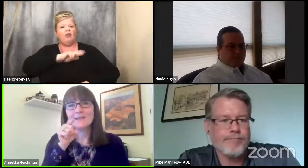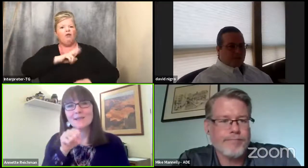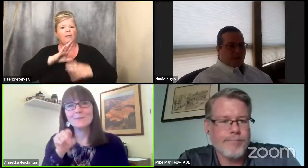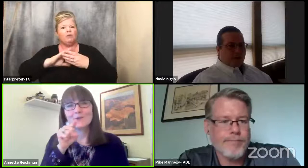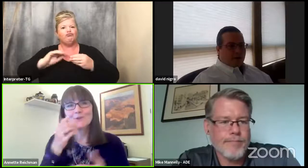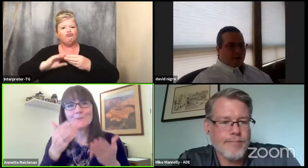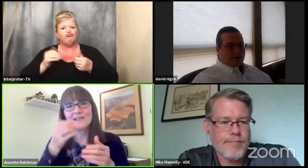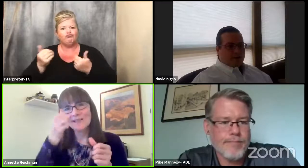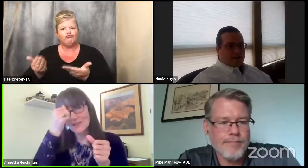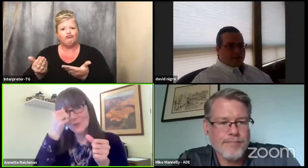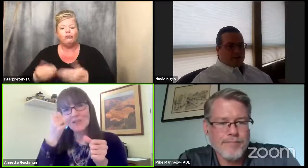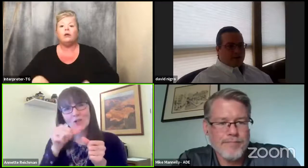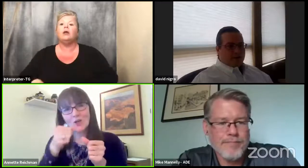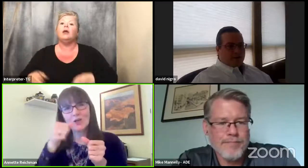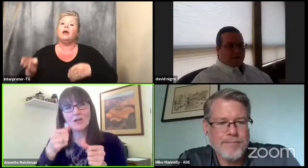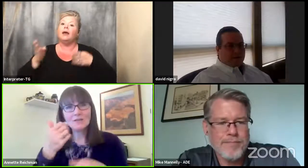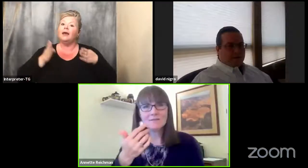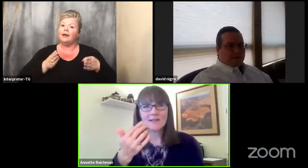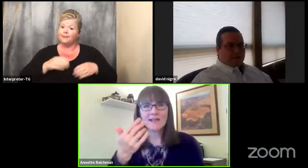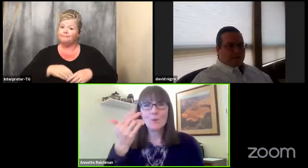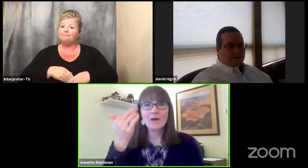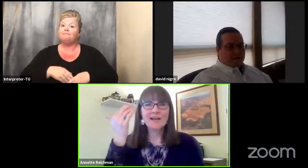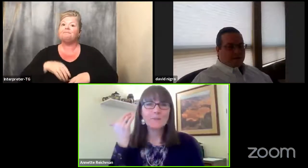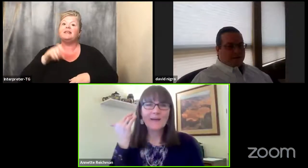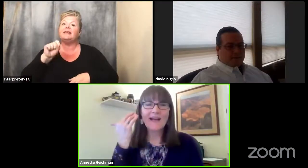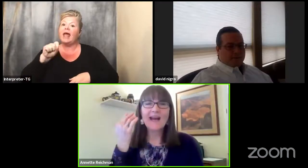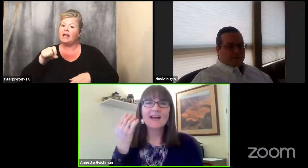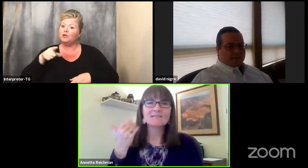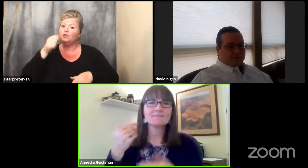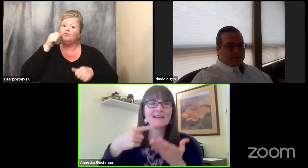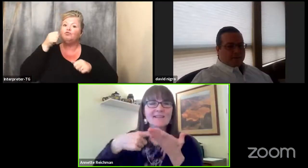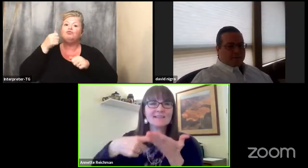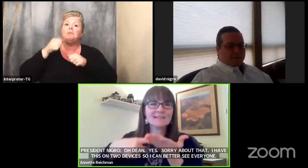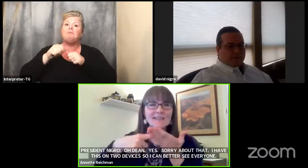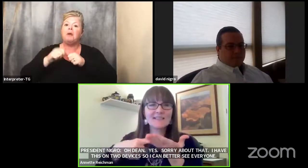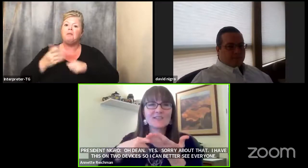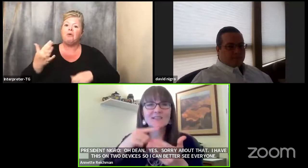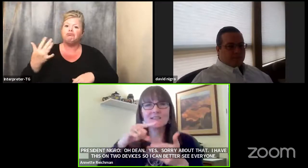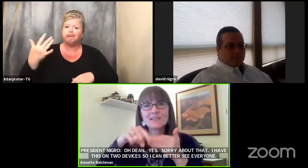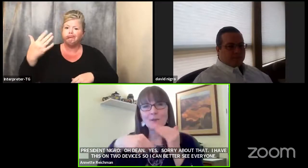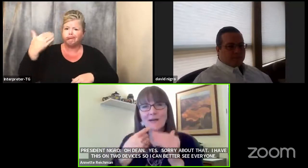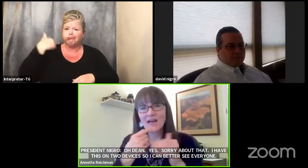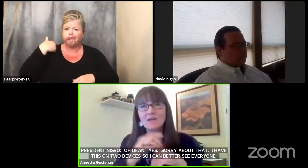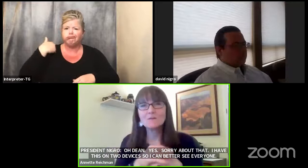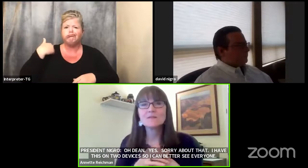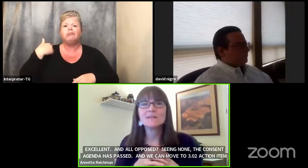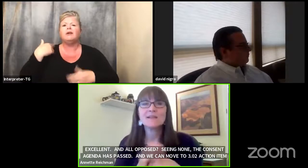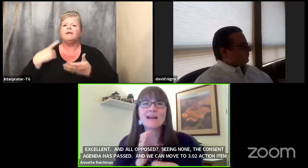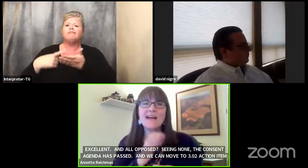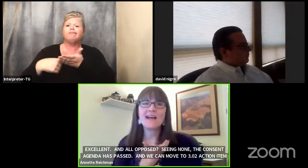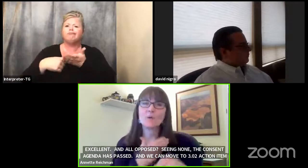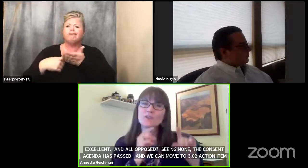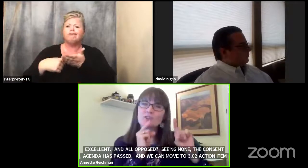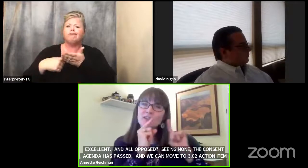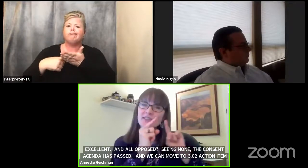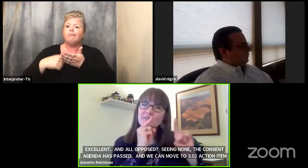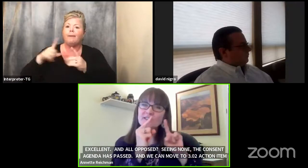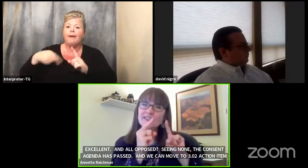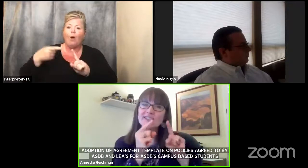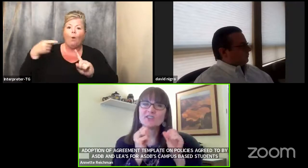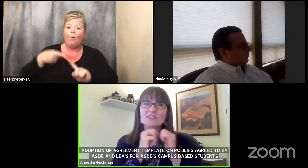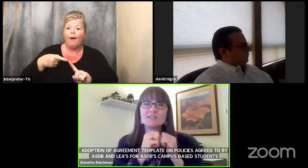Yes, you may recall a while back a discussion about